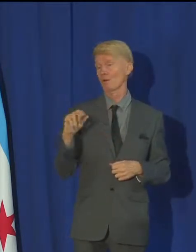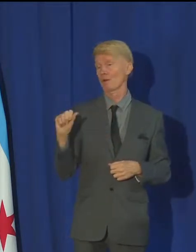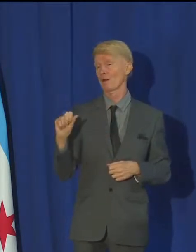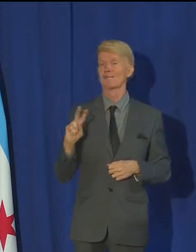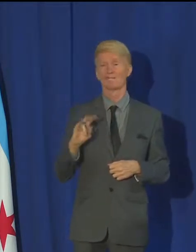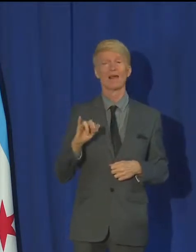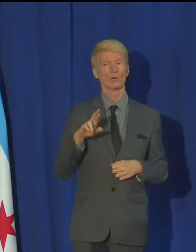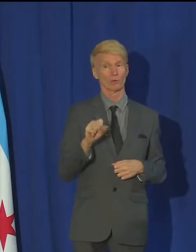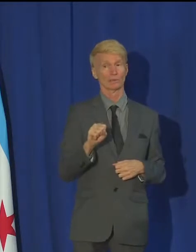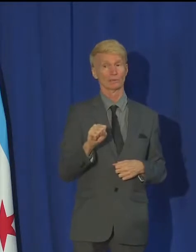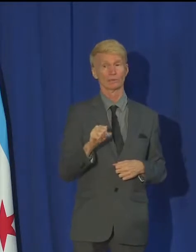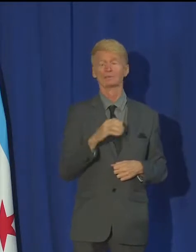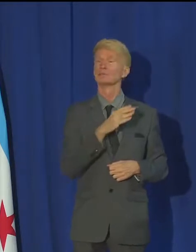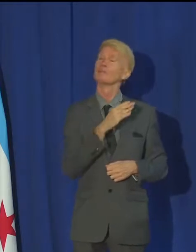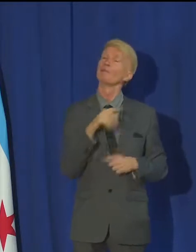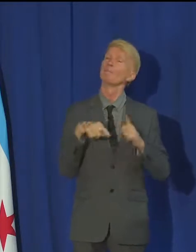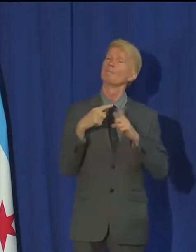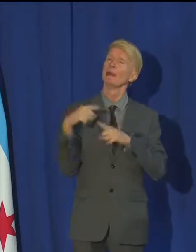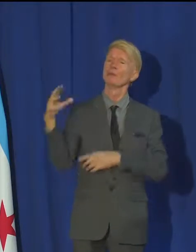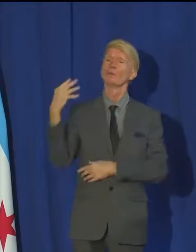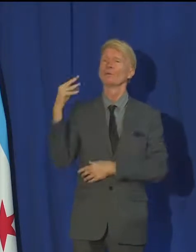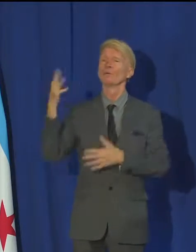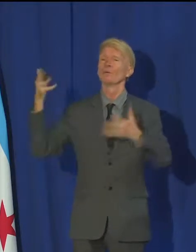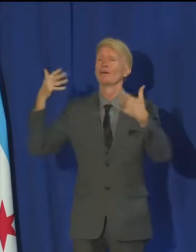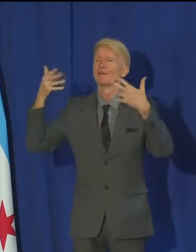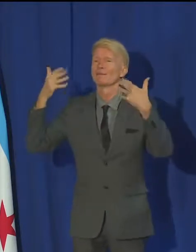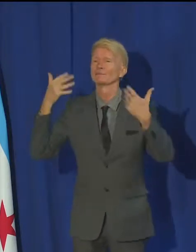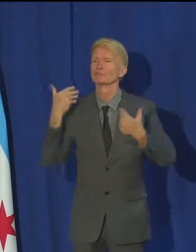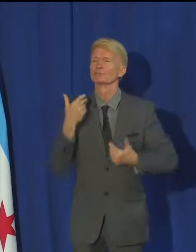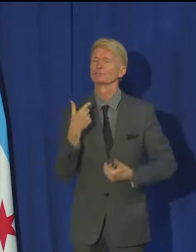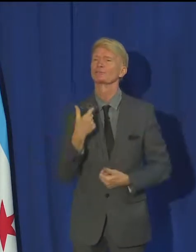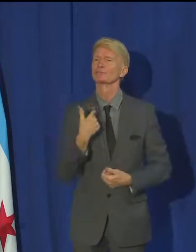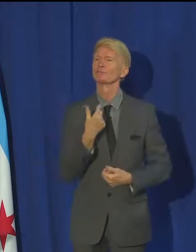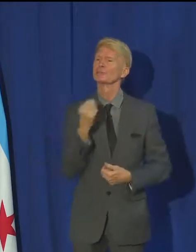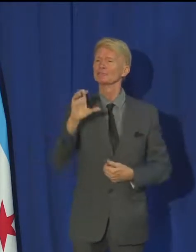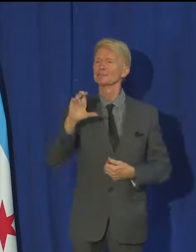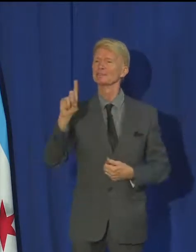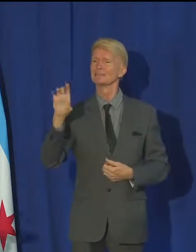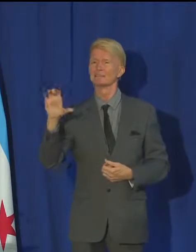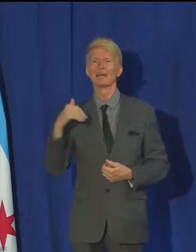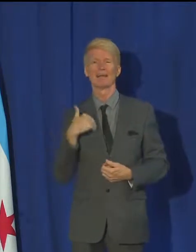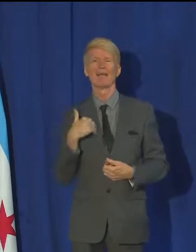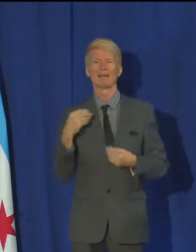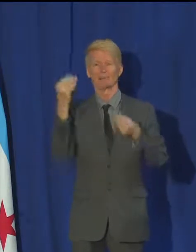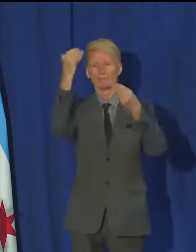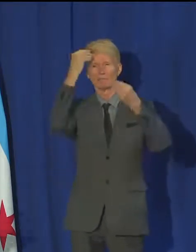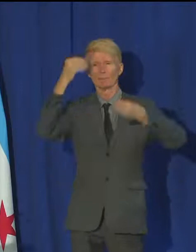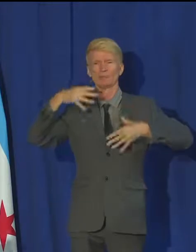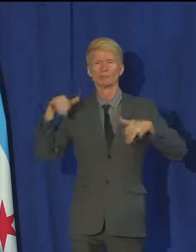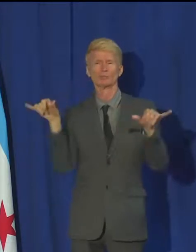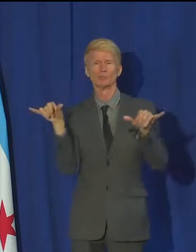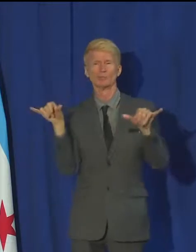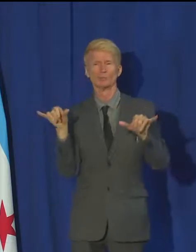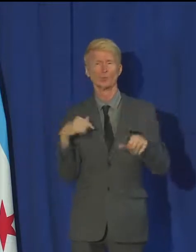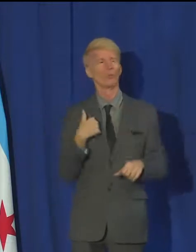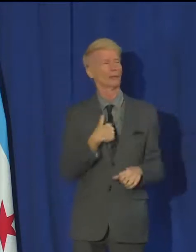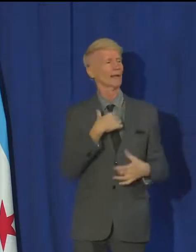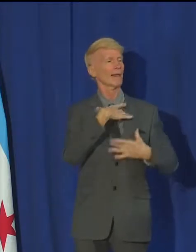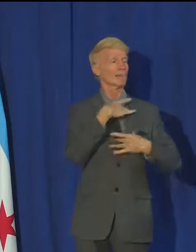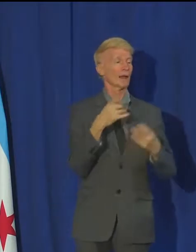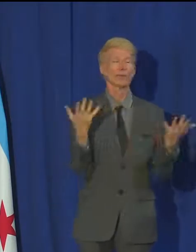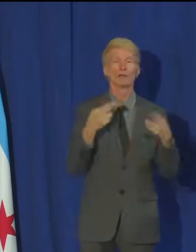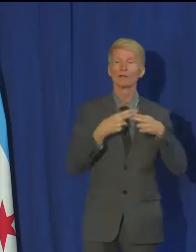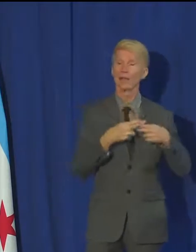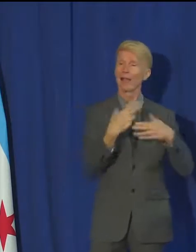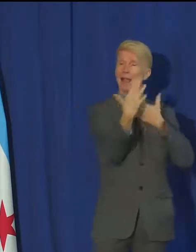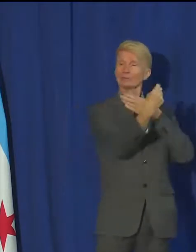and the CDC has also put out additional information. We like to have more airflow. We like to have more outside air in. And